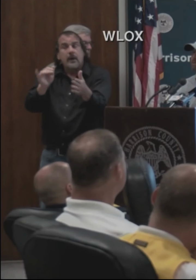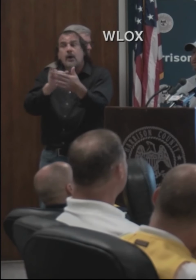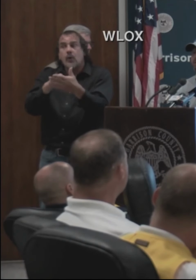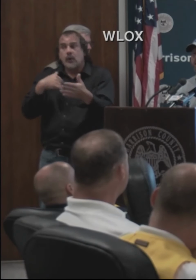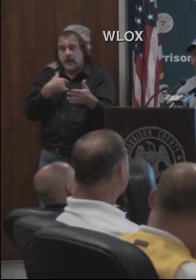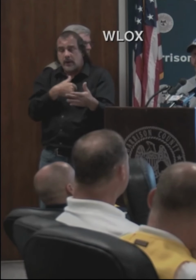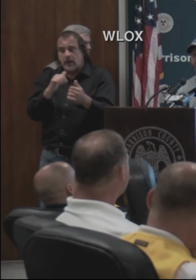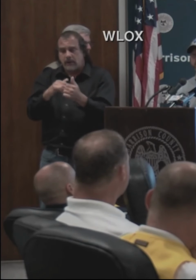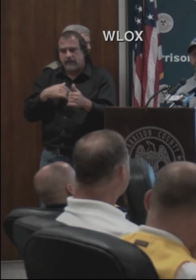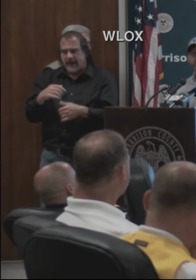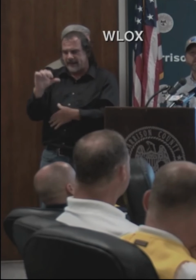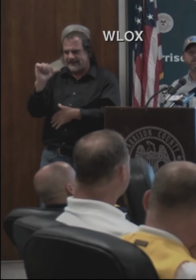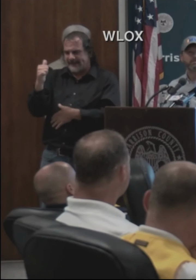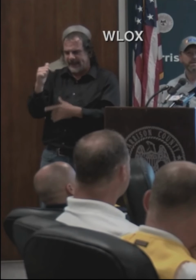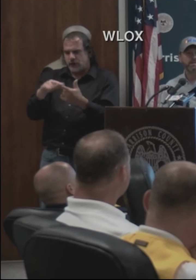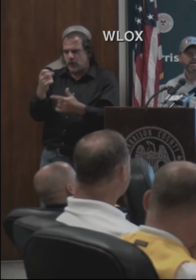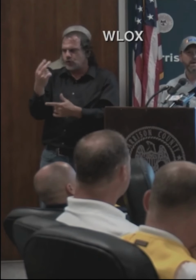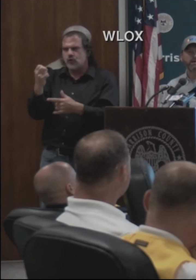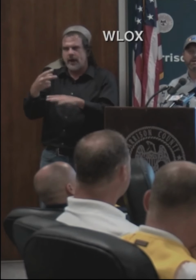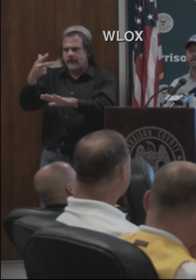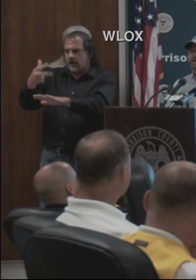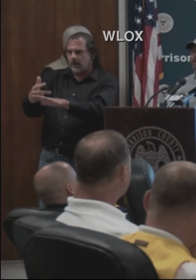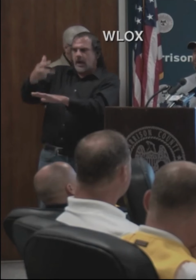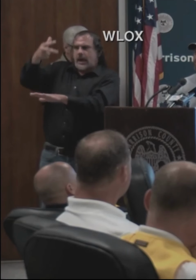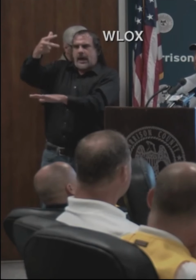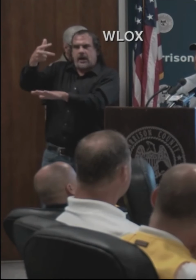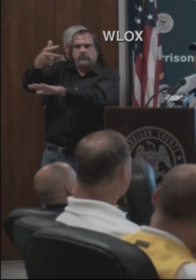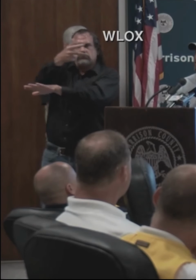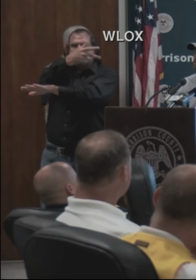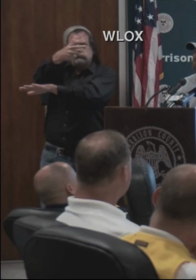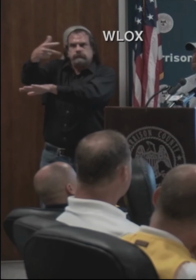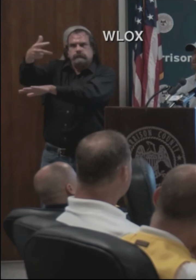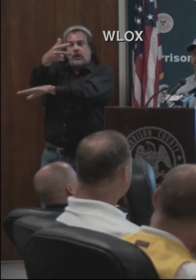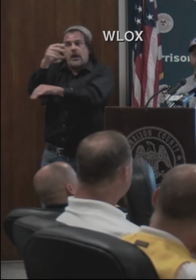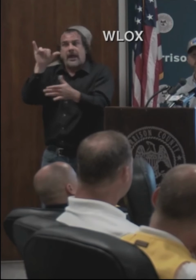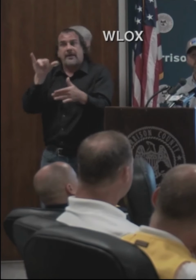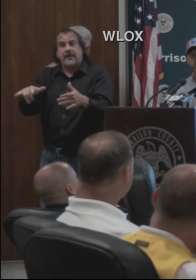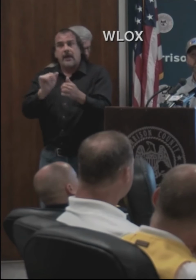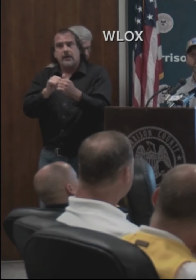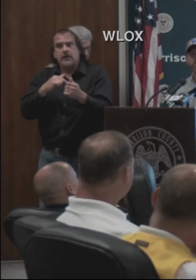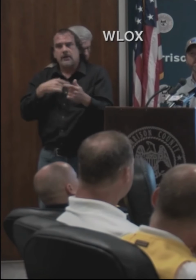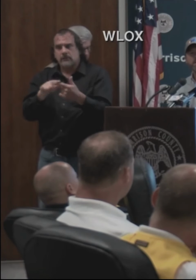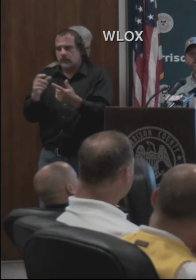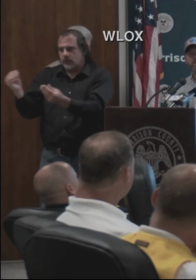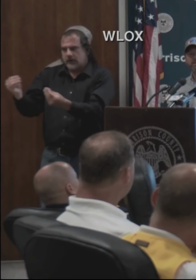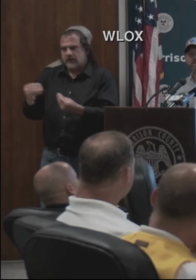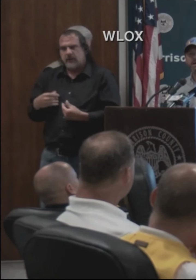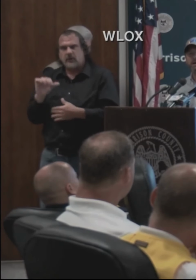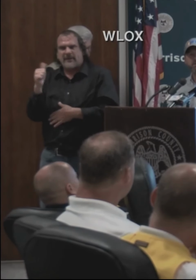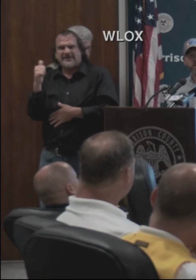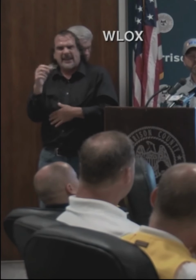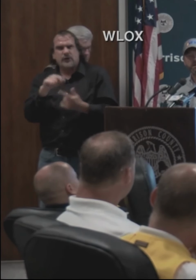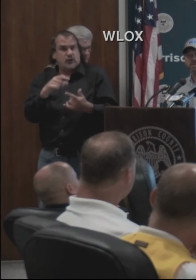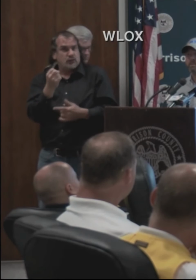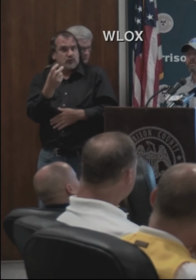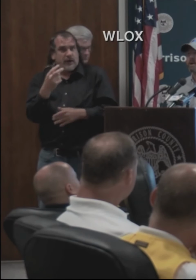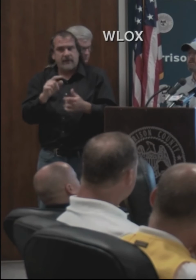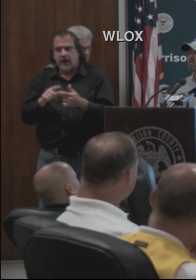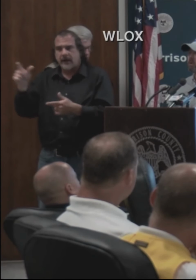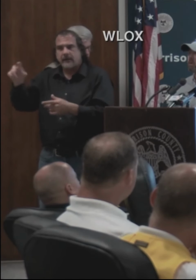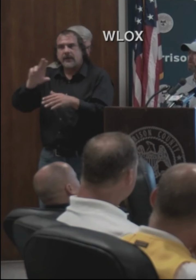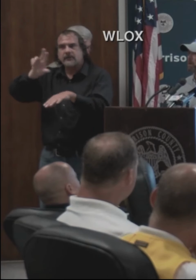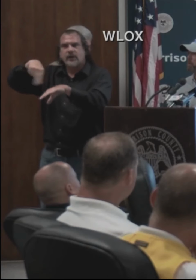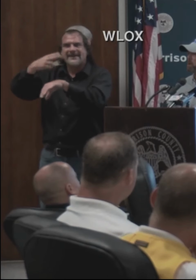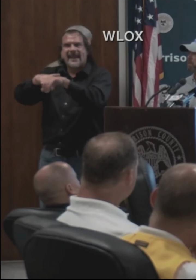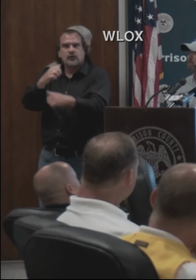10 to 12 high water vehicles that are going to be in that area, and a portion of that will be supported to us by the great men and women of the